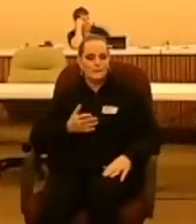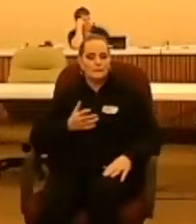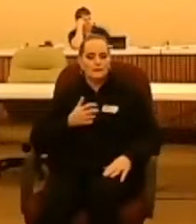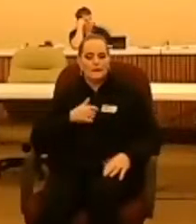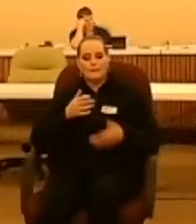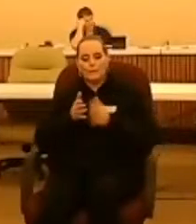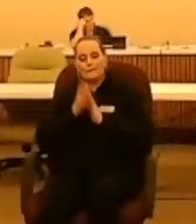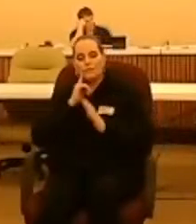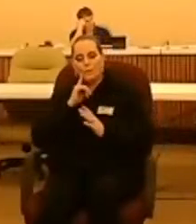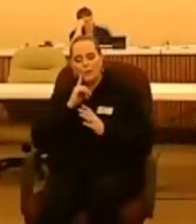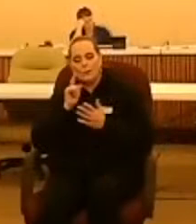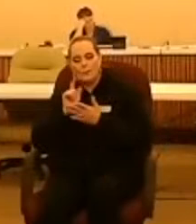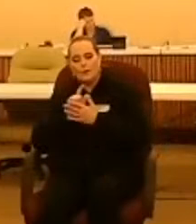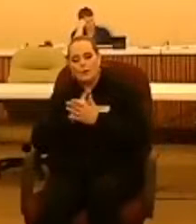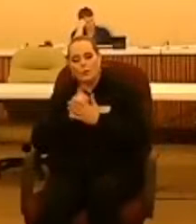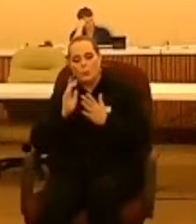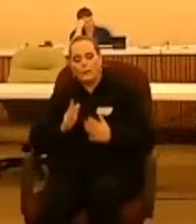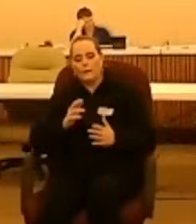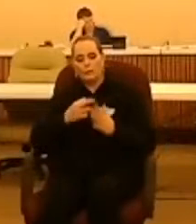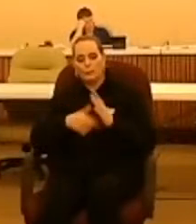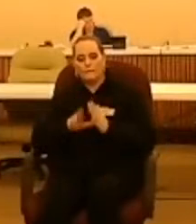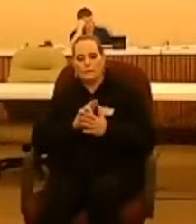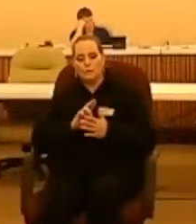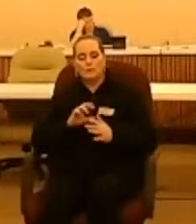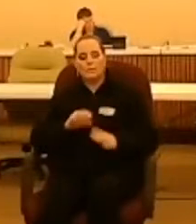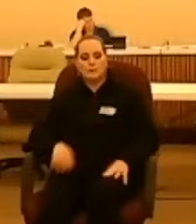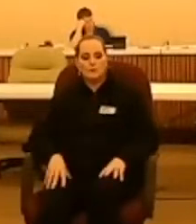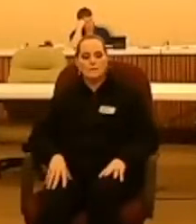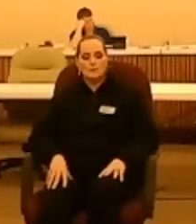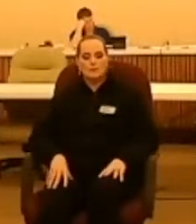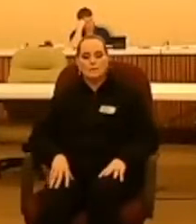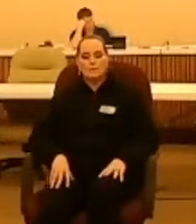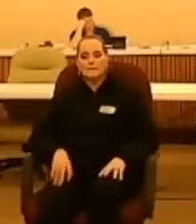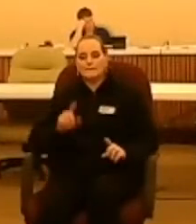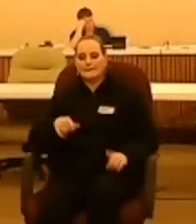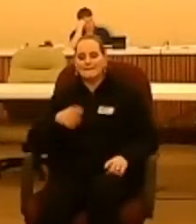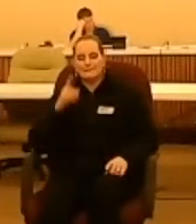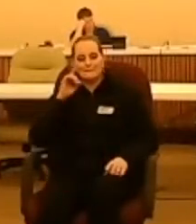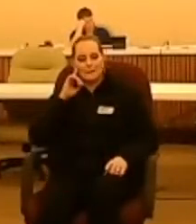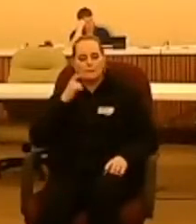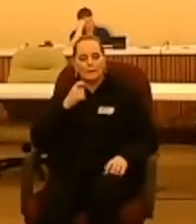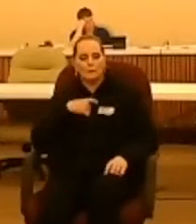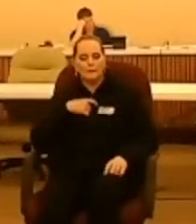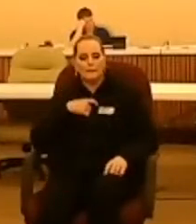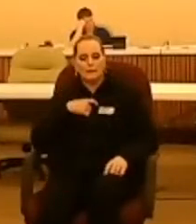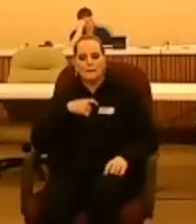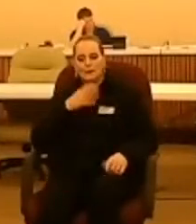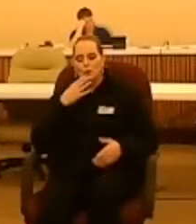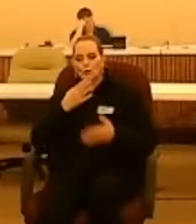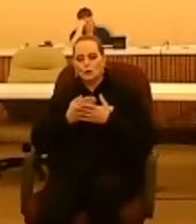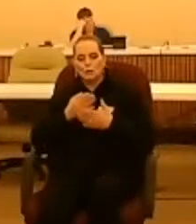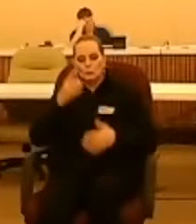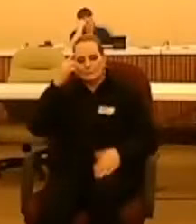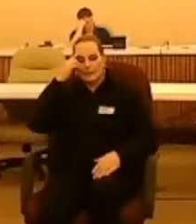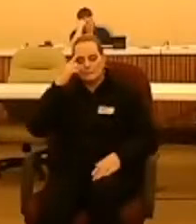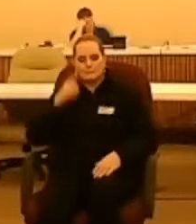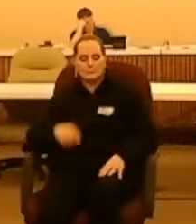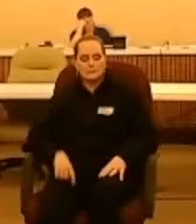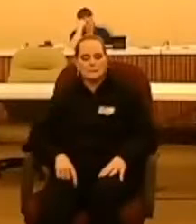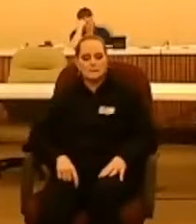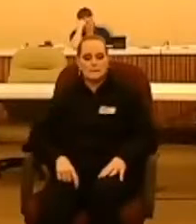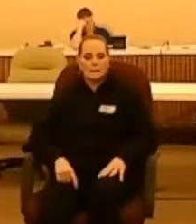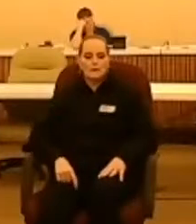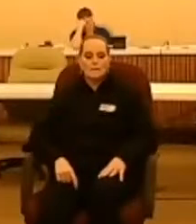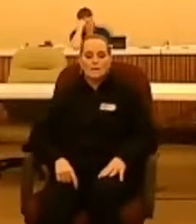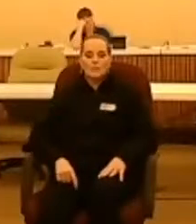review. And certainly that would absolutely be the sensible thing to do. But I do think that it should be clear that a lot of